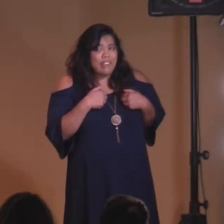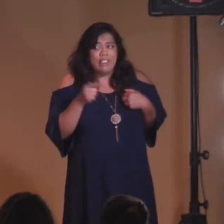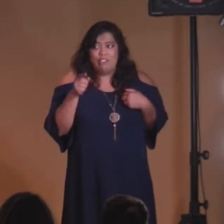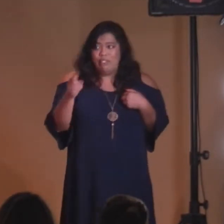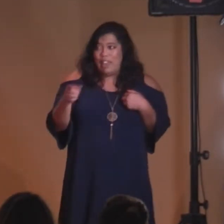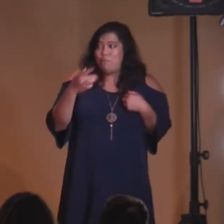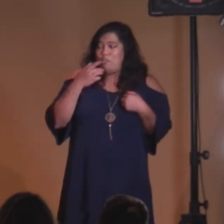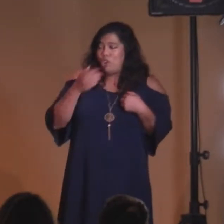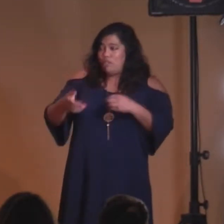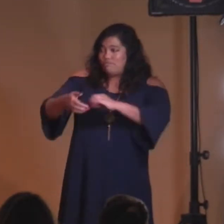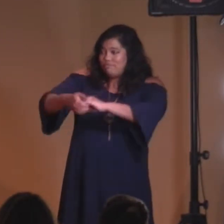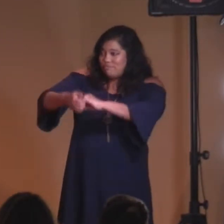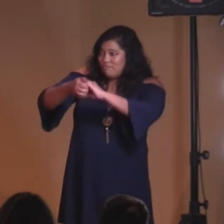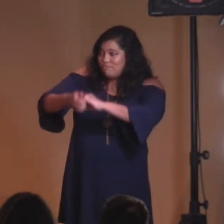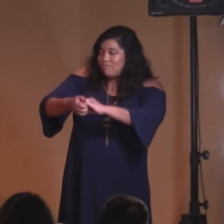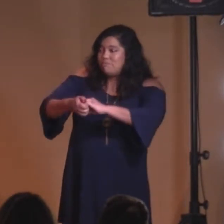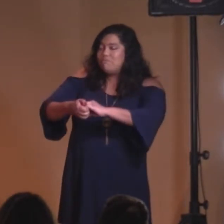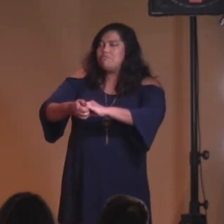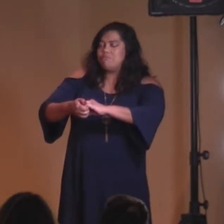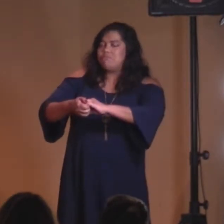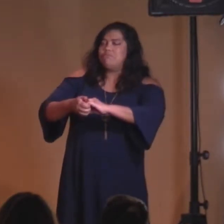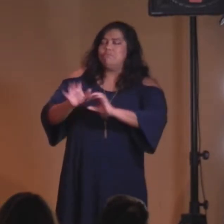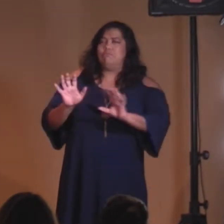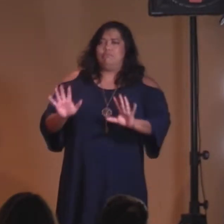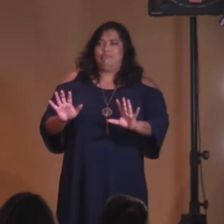It's their preferred method of affection and